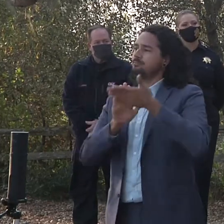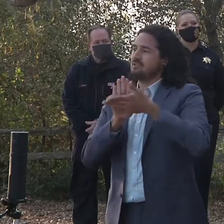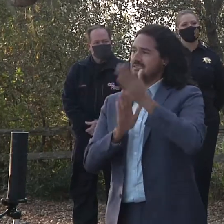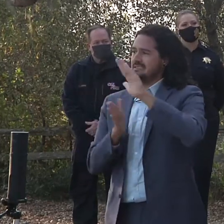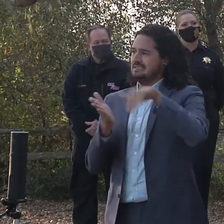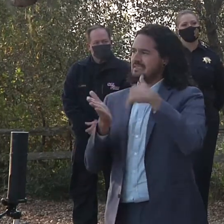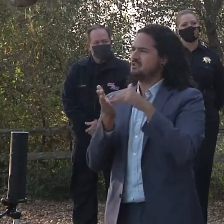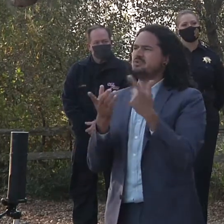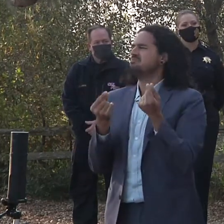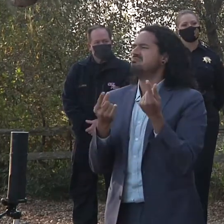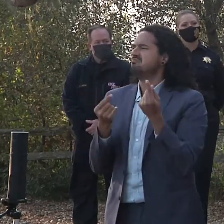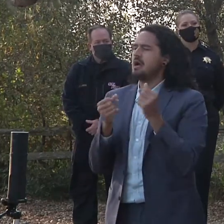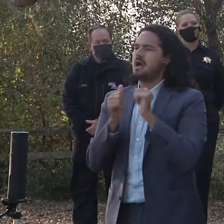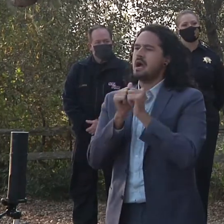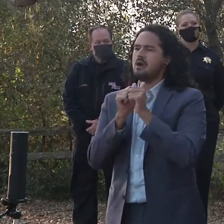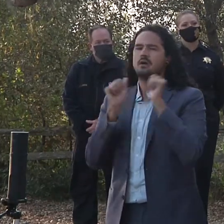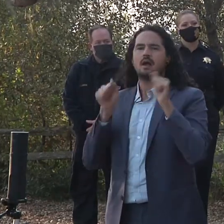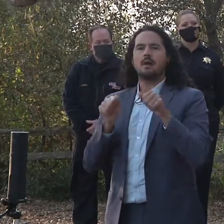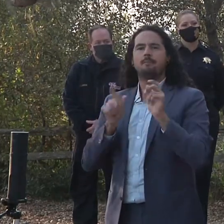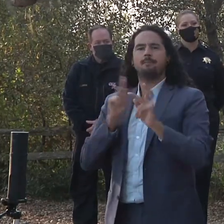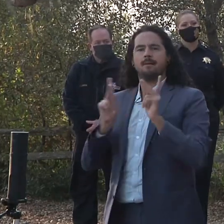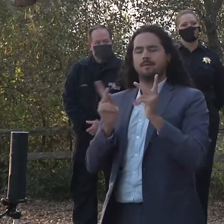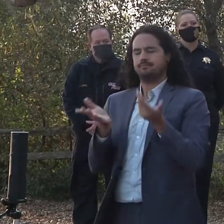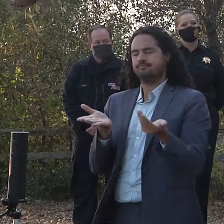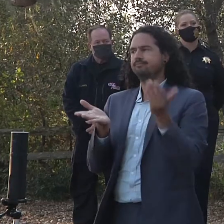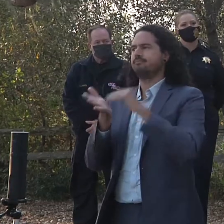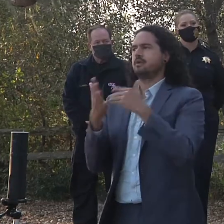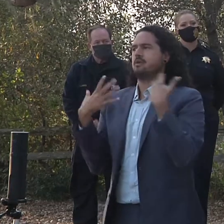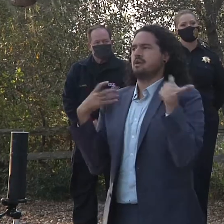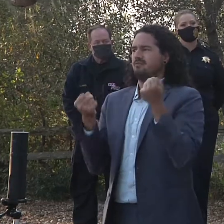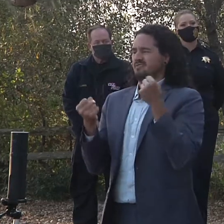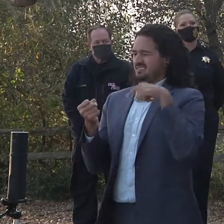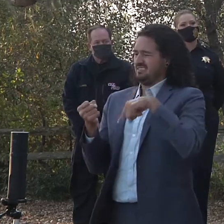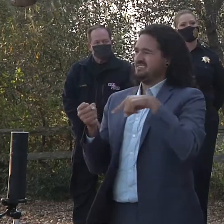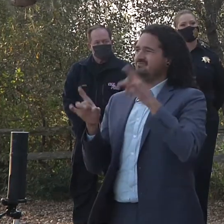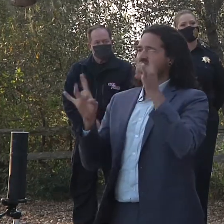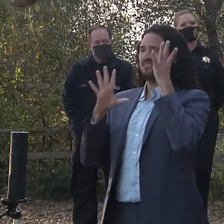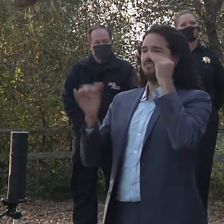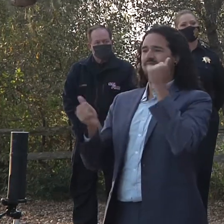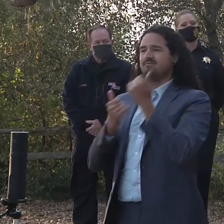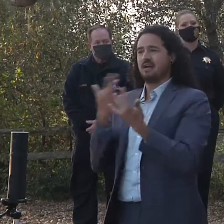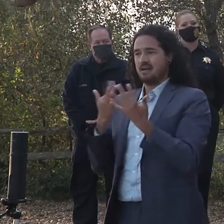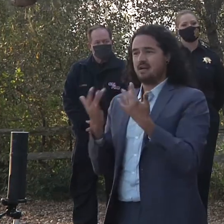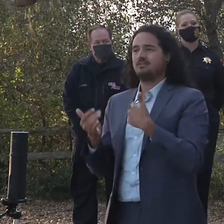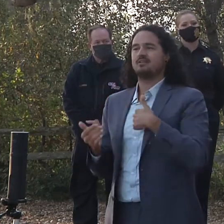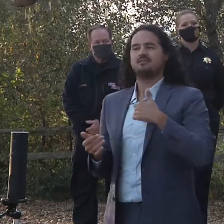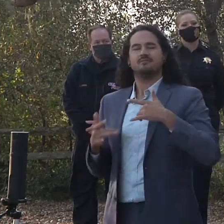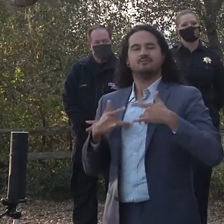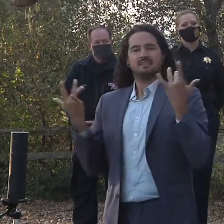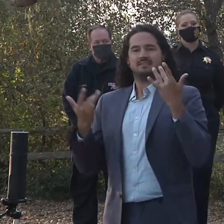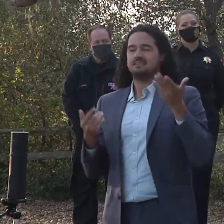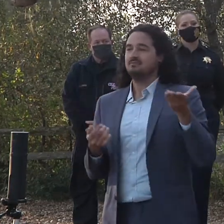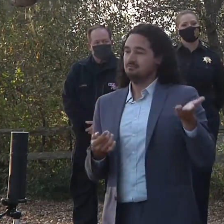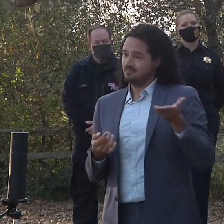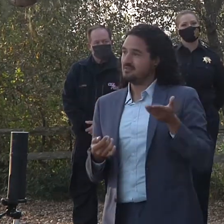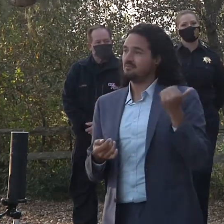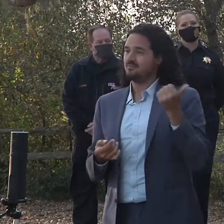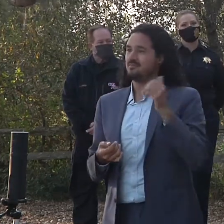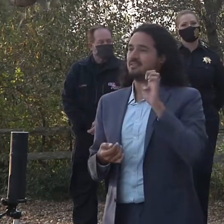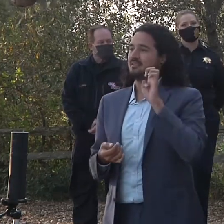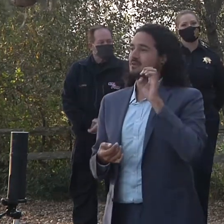can recover from this emergency. So I'm happy to welcome from the EOC here in Santa Cruz County, EOC PIO Jason